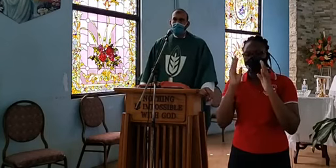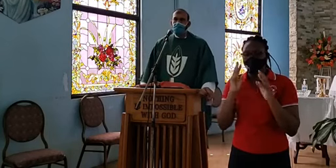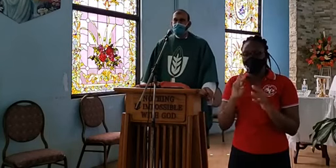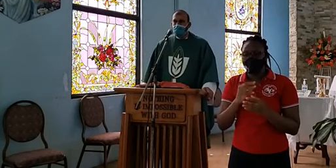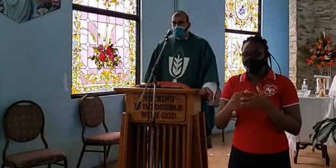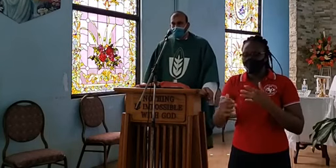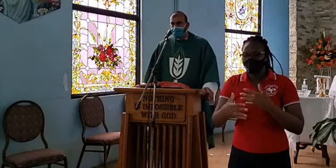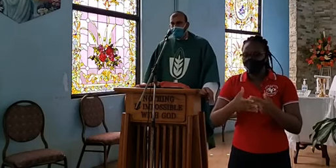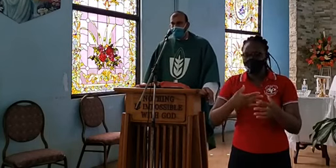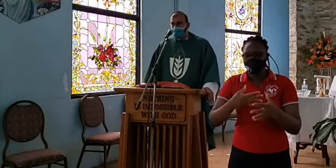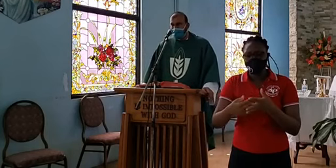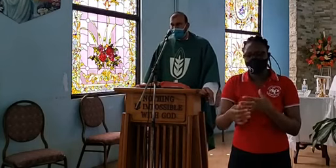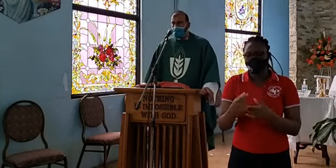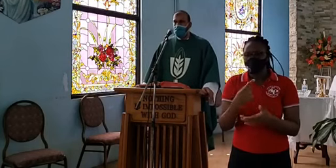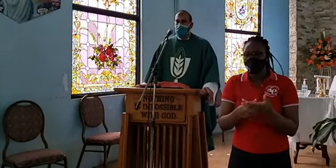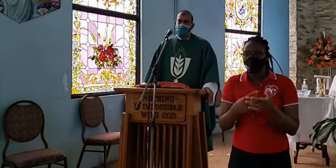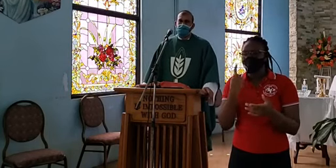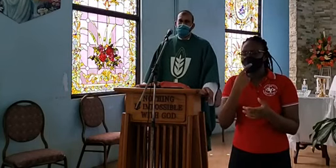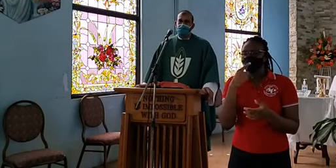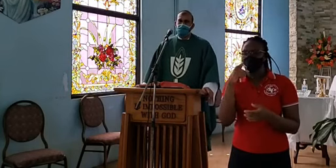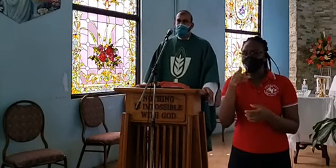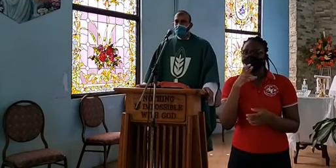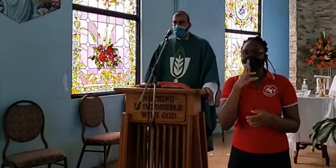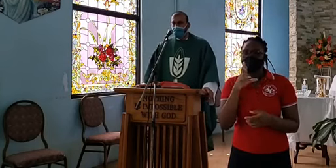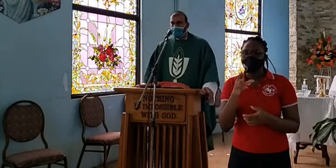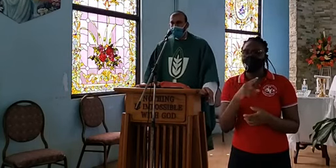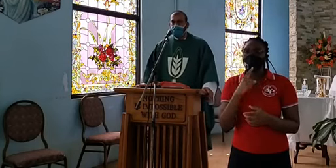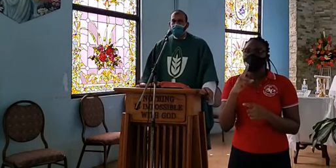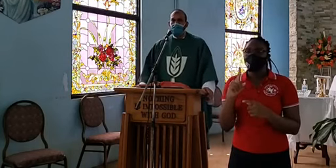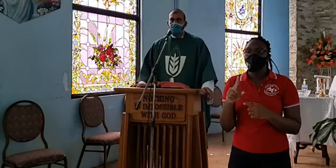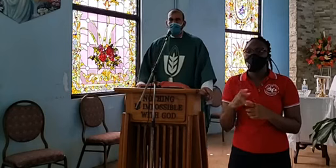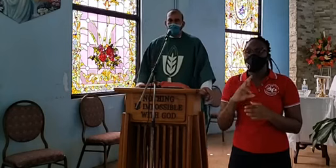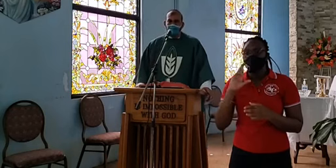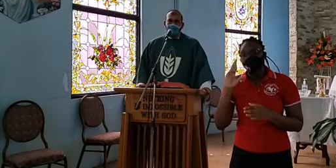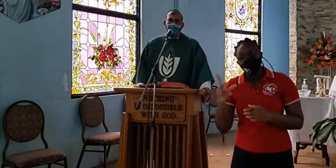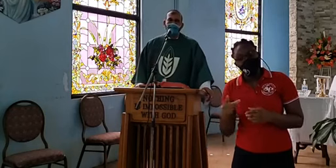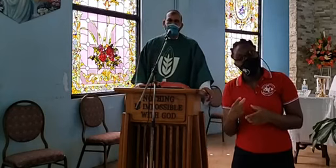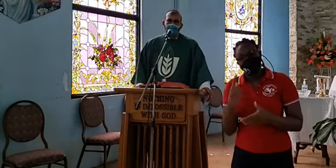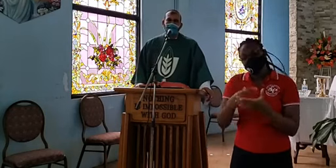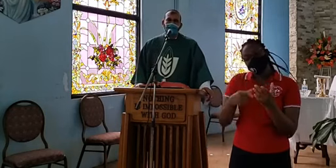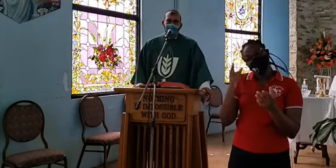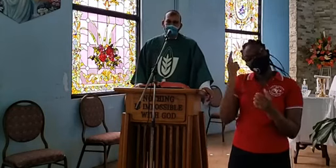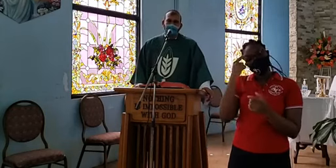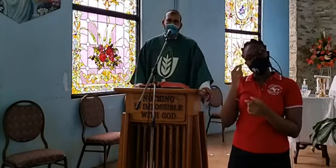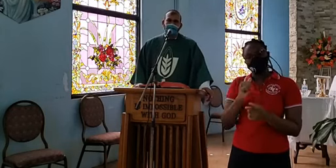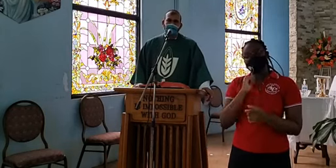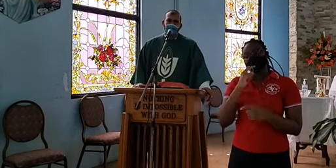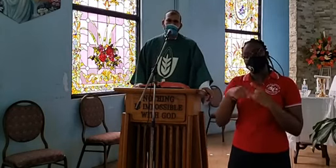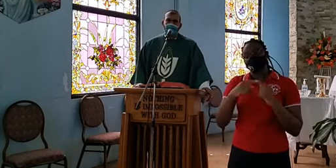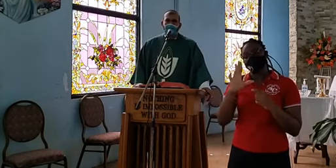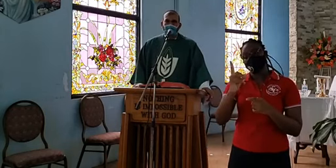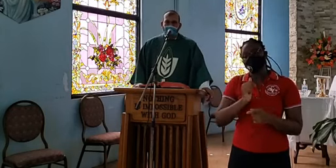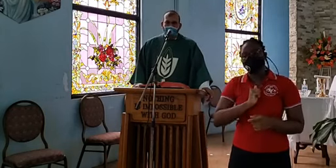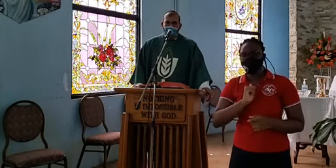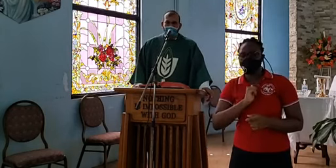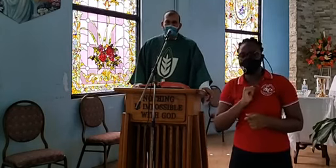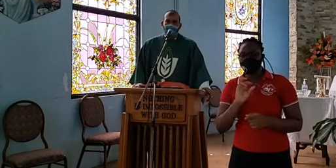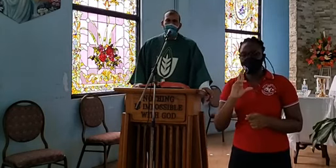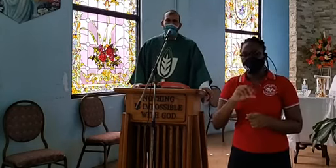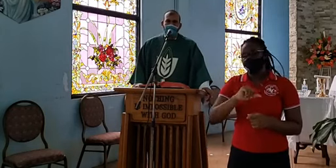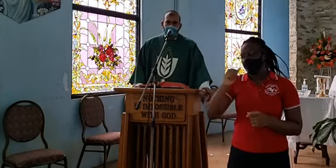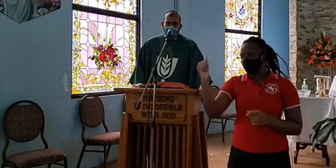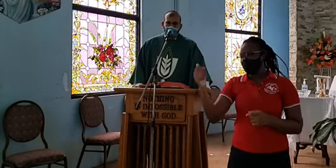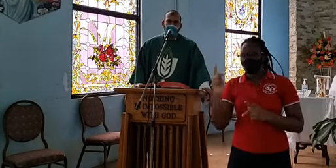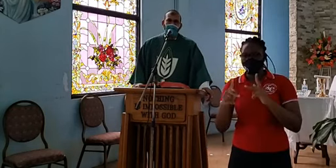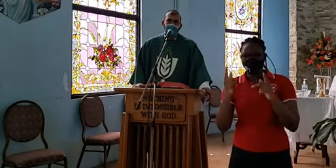matter who you are, or what you may think about yourself, or others